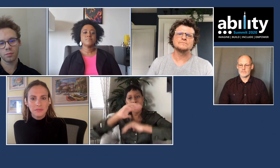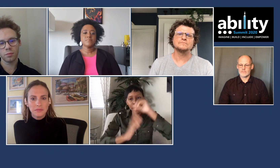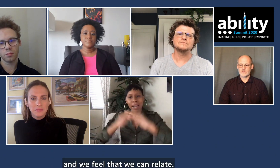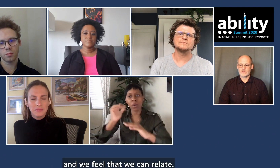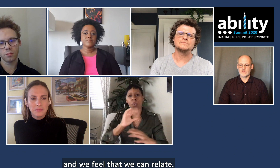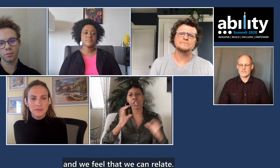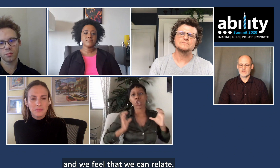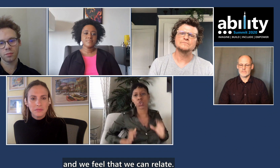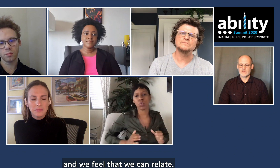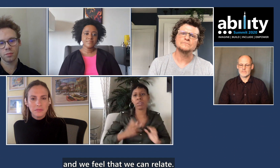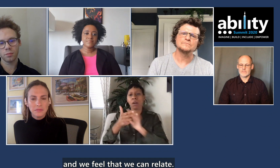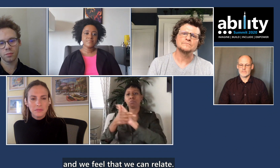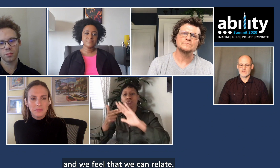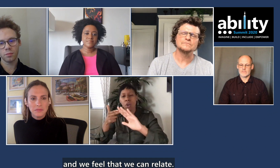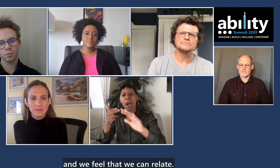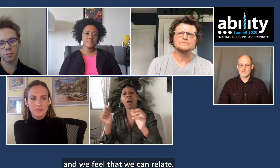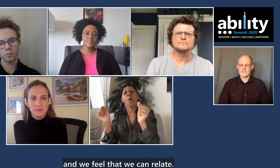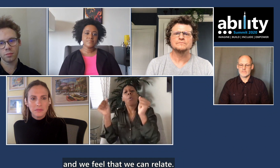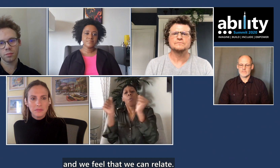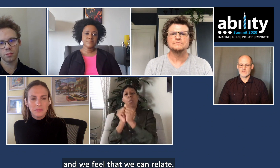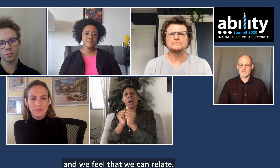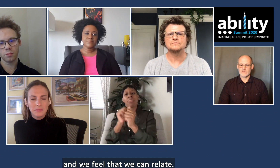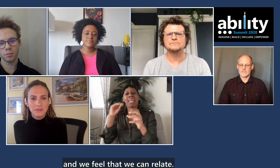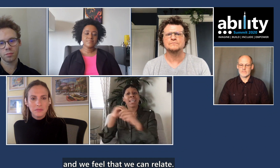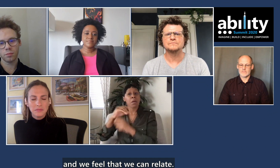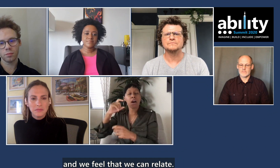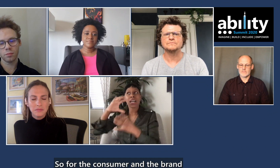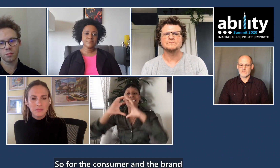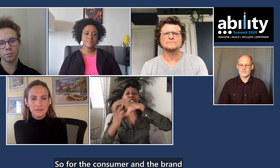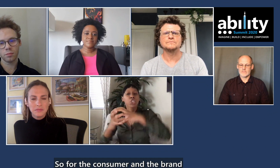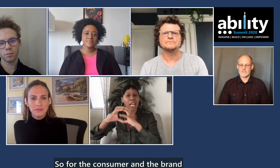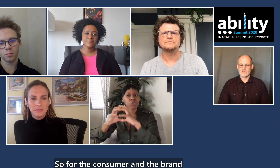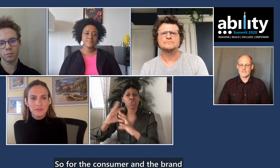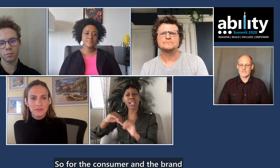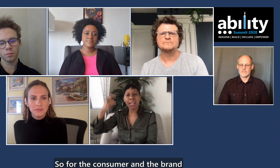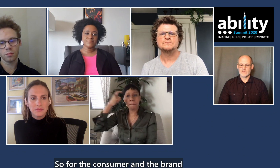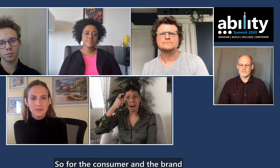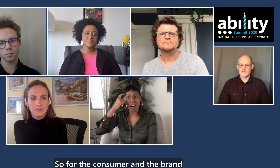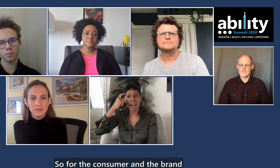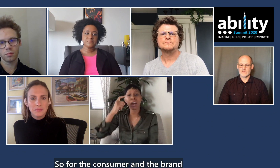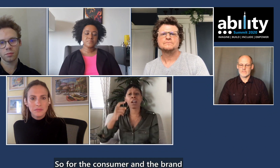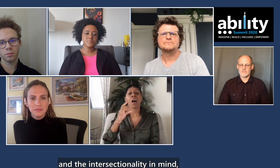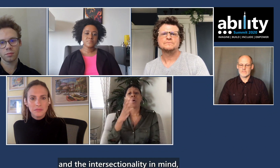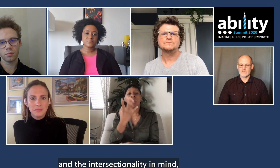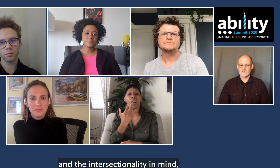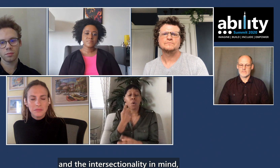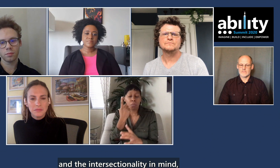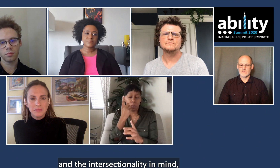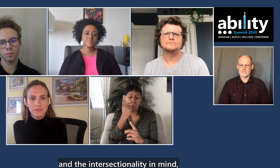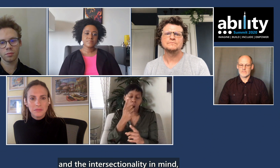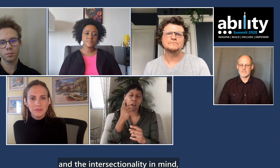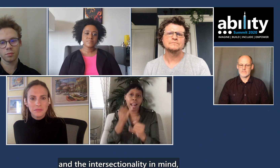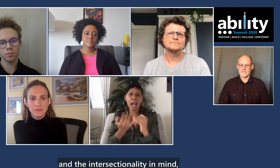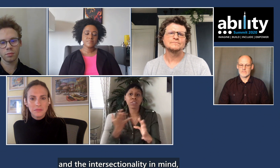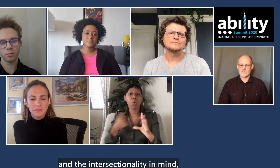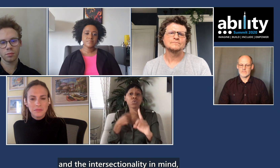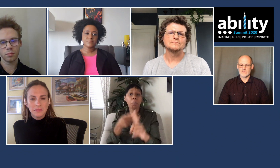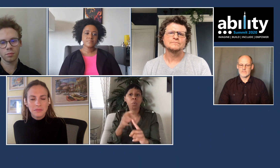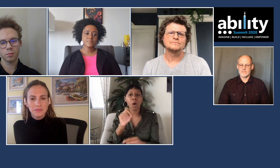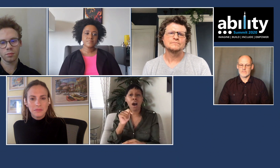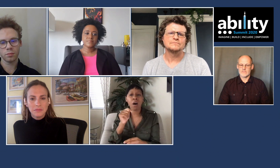feel we can relate. So for the consumer and the brand and the intersectionality in mind,